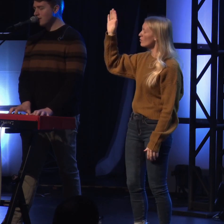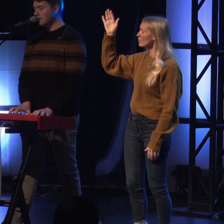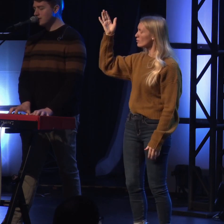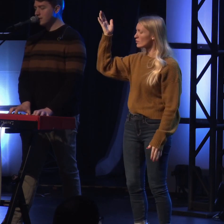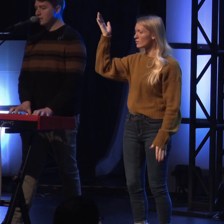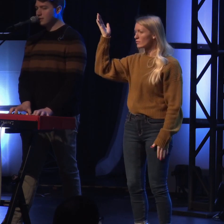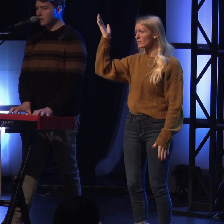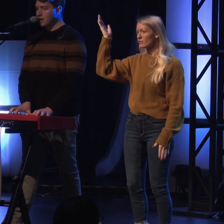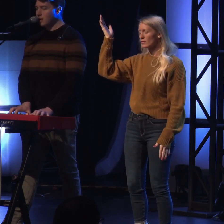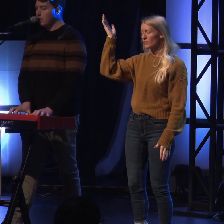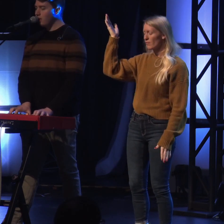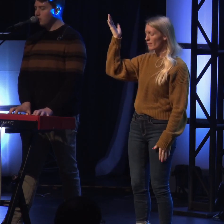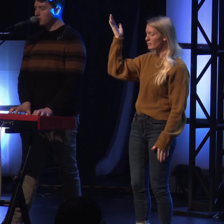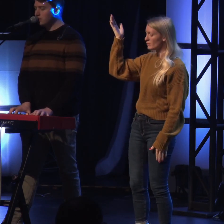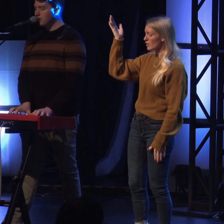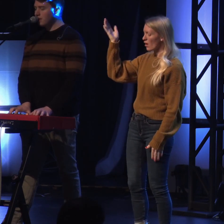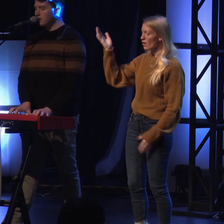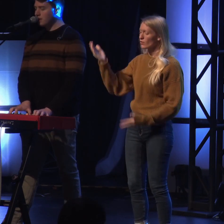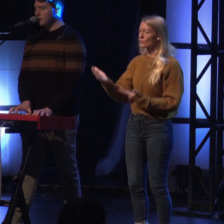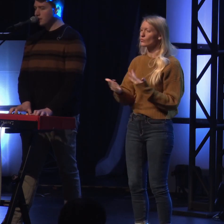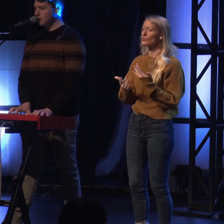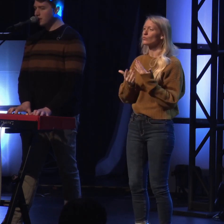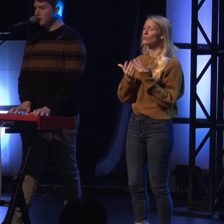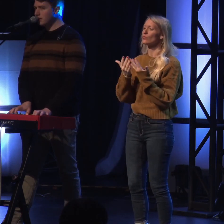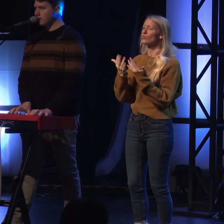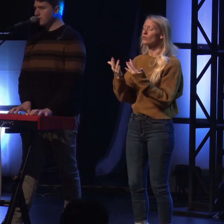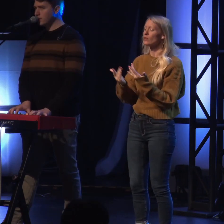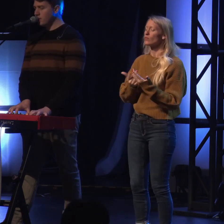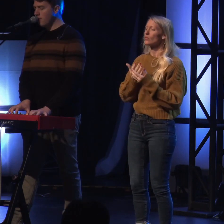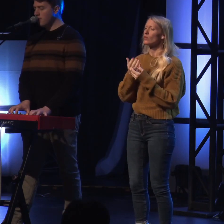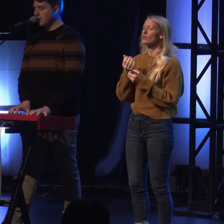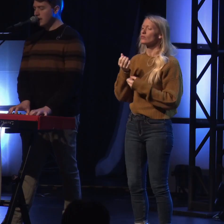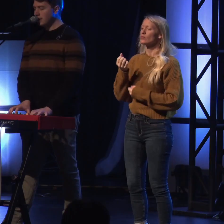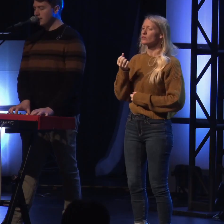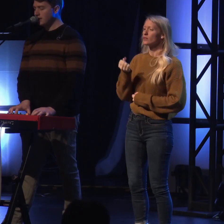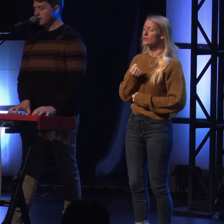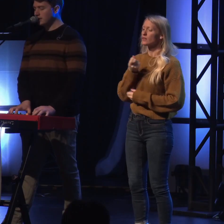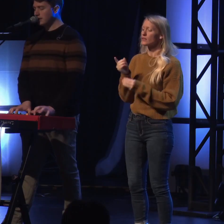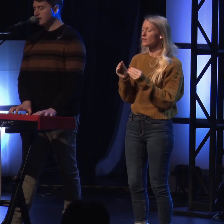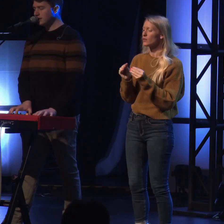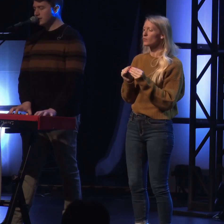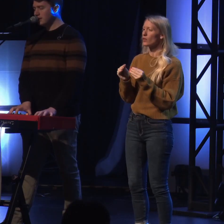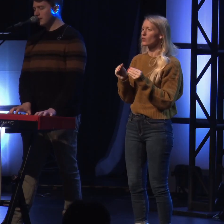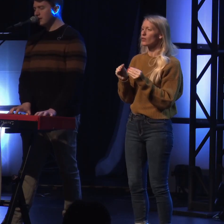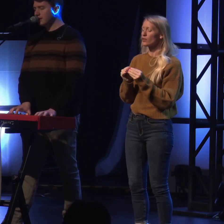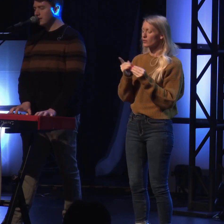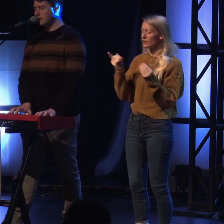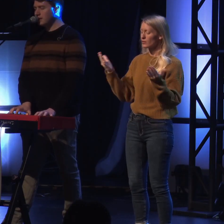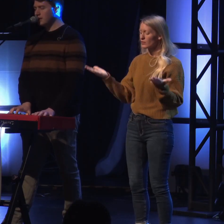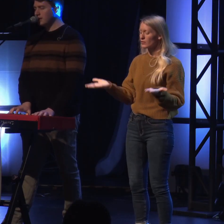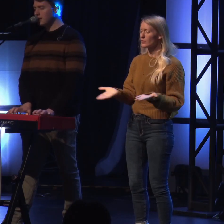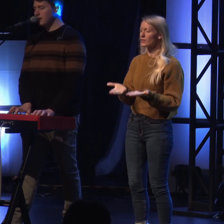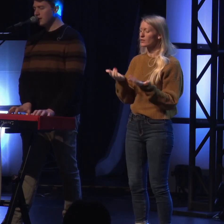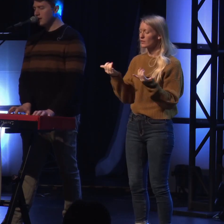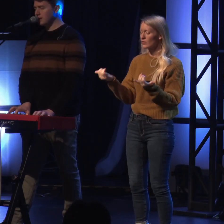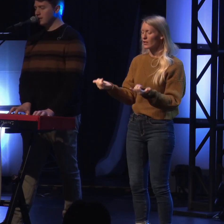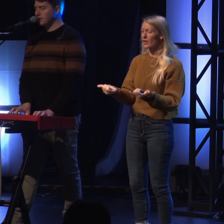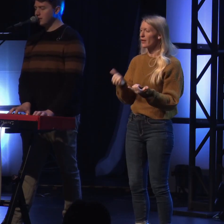yours. Hold on a little more. This is not